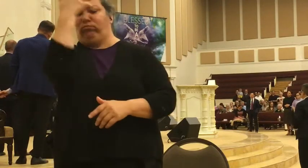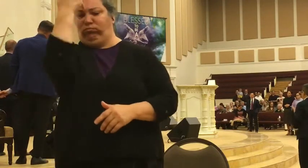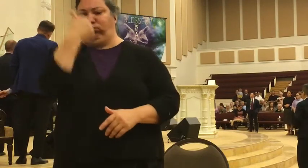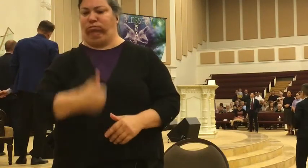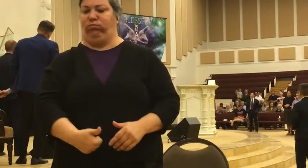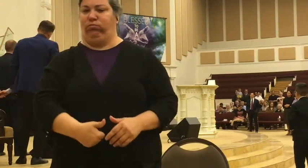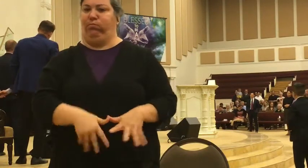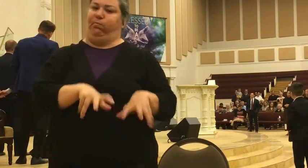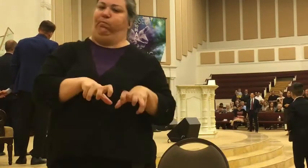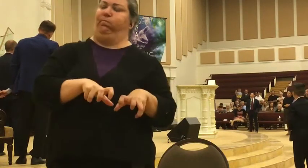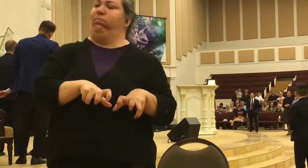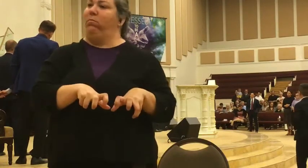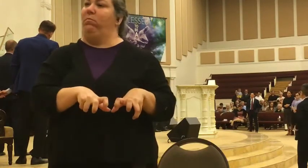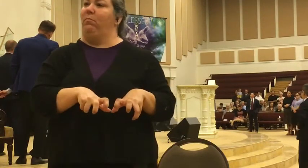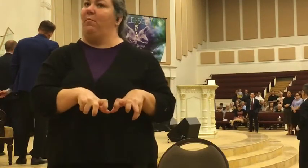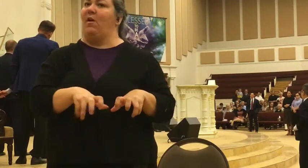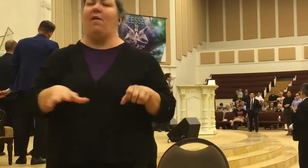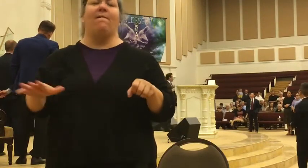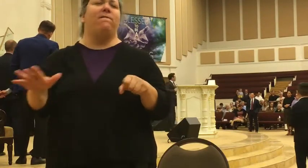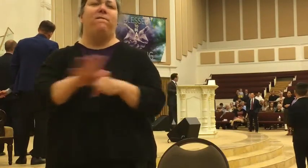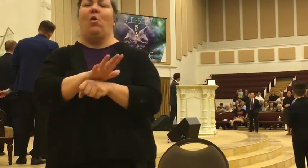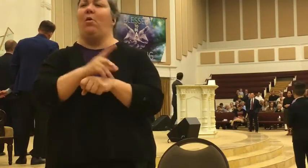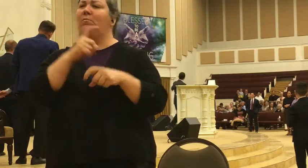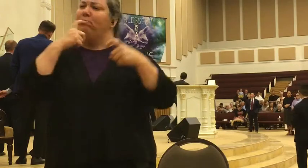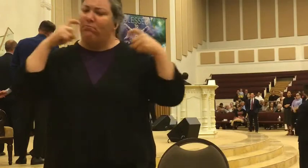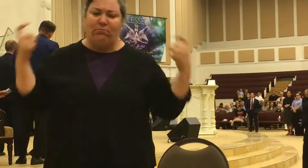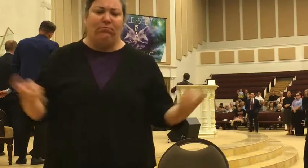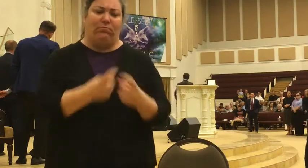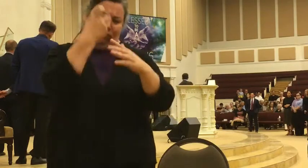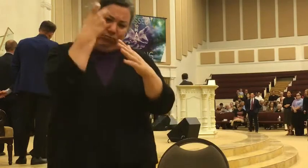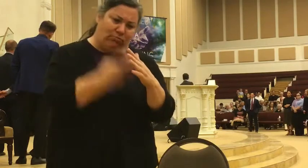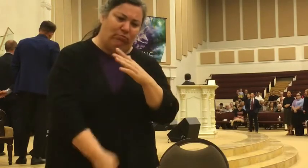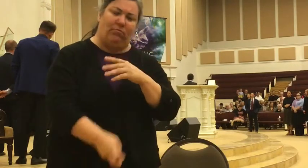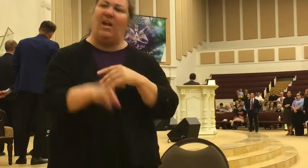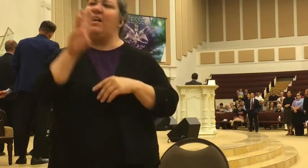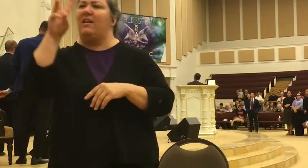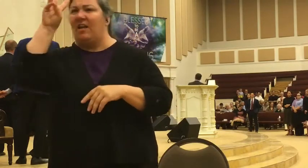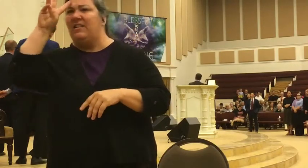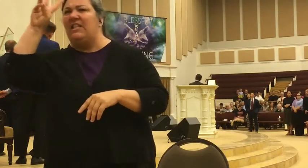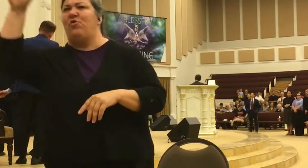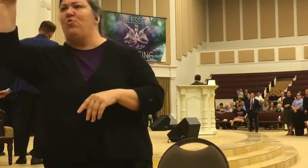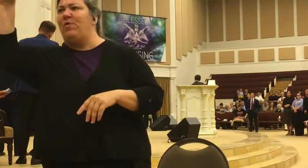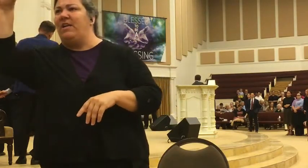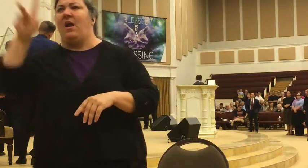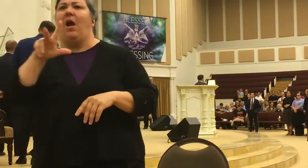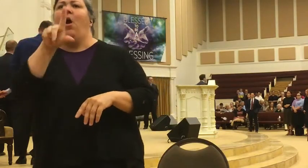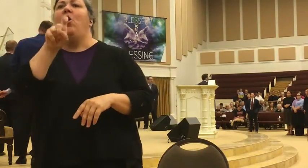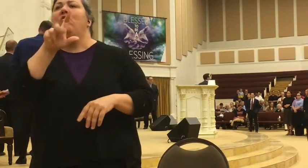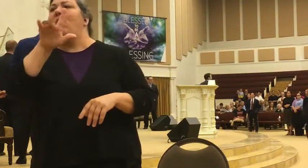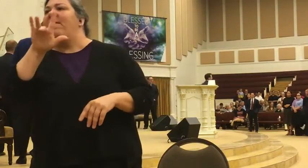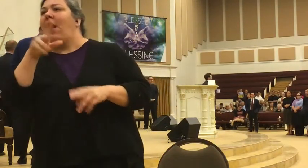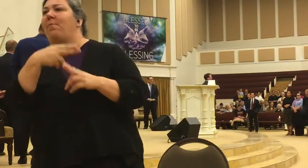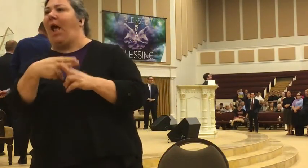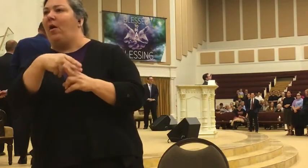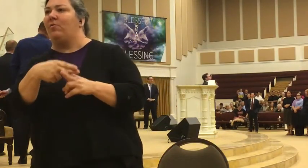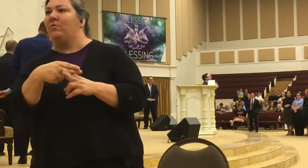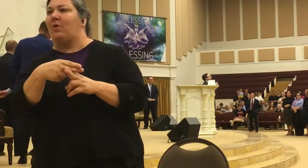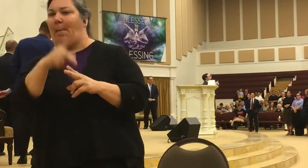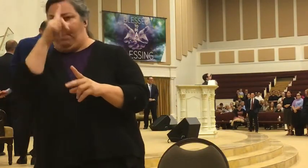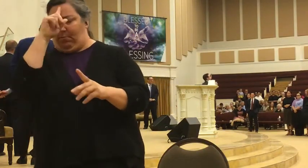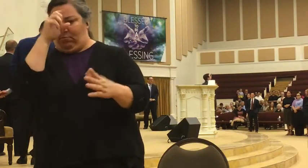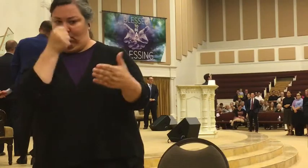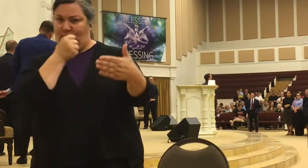Big old 6'3" about 125 pounds, had a stroke, the